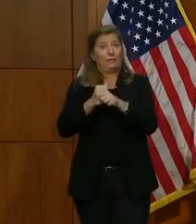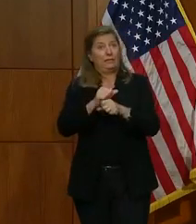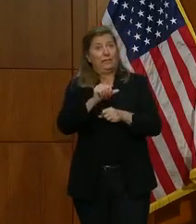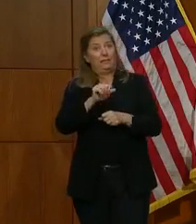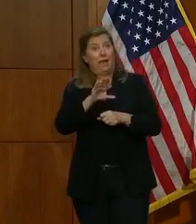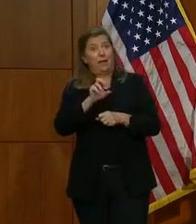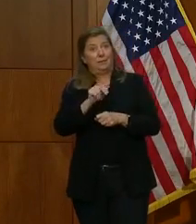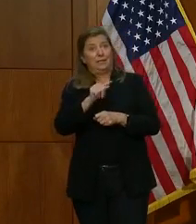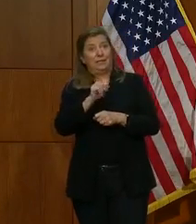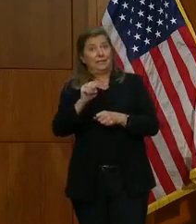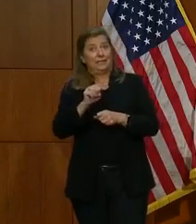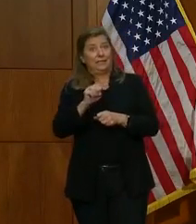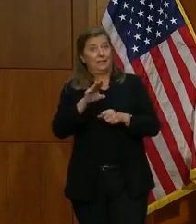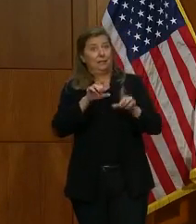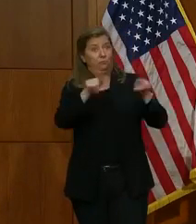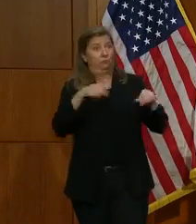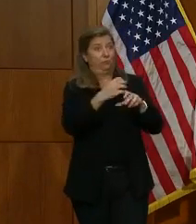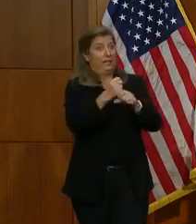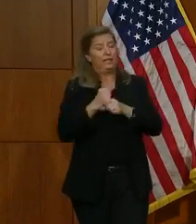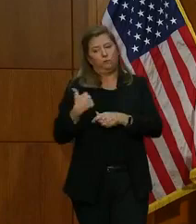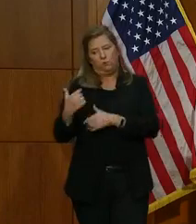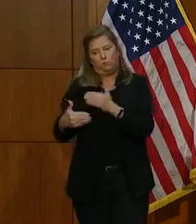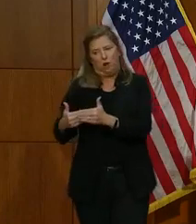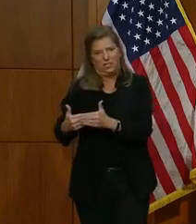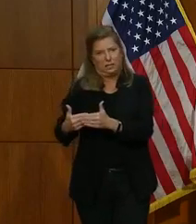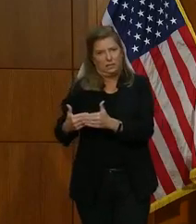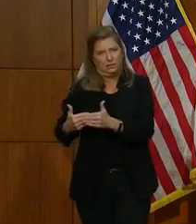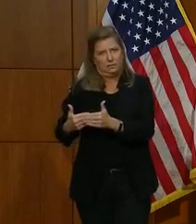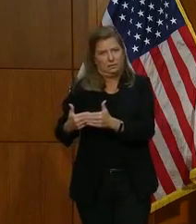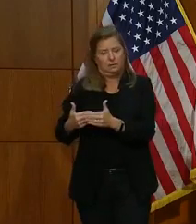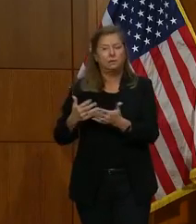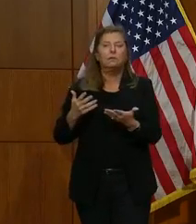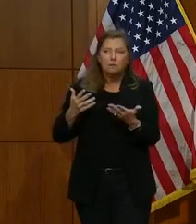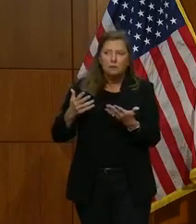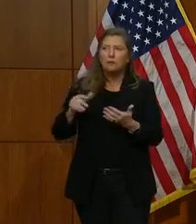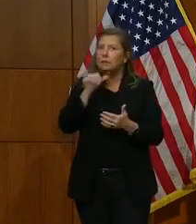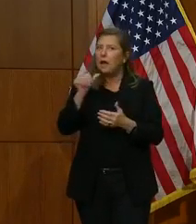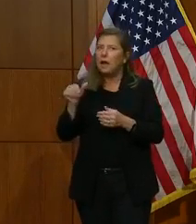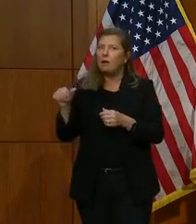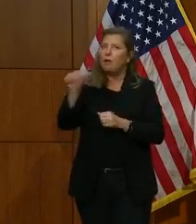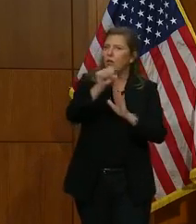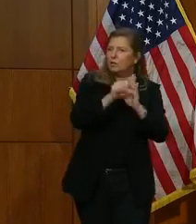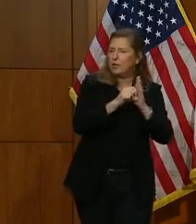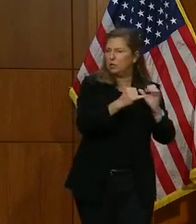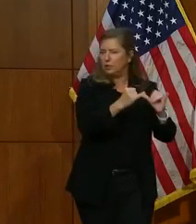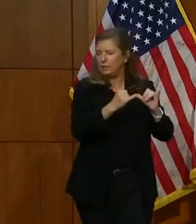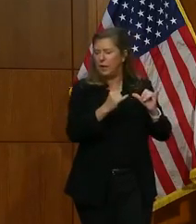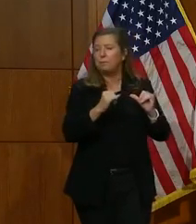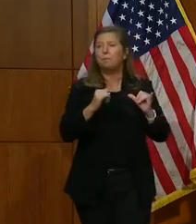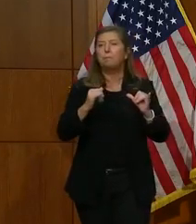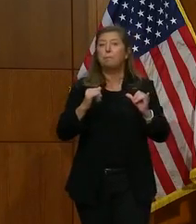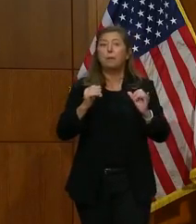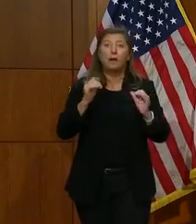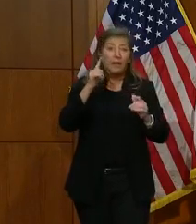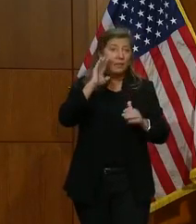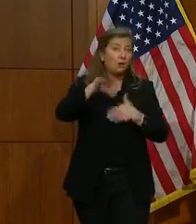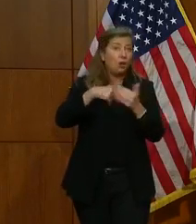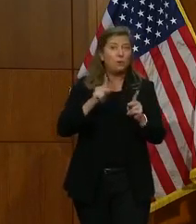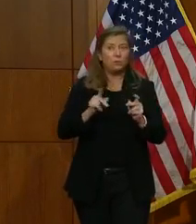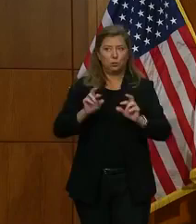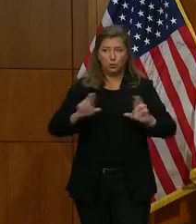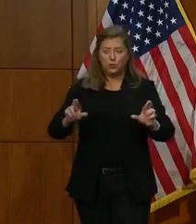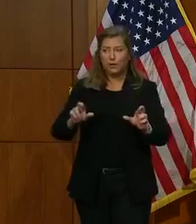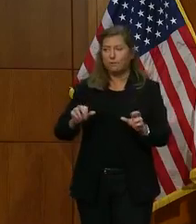not the case around the country. So I think everybody should be prepared for a little bit longer night